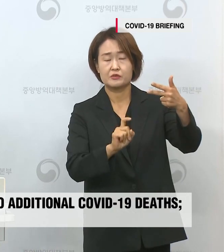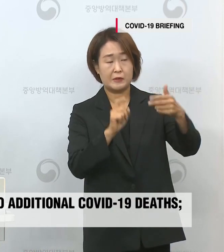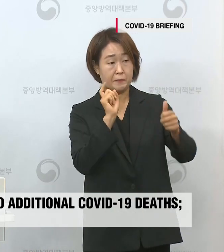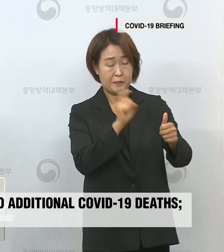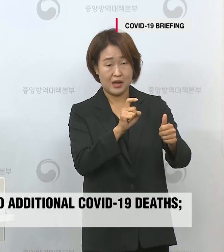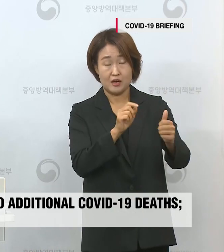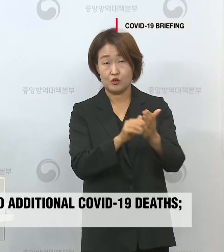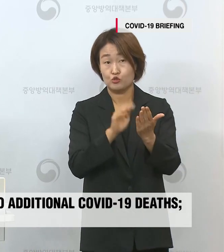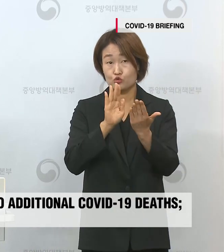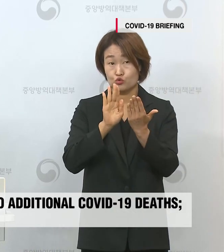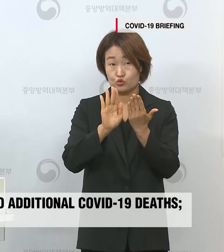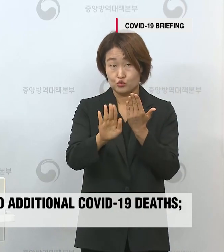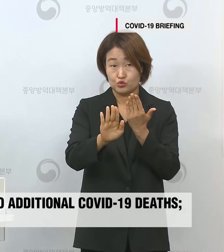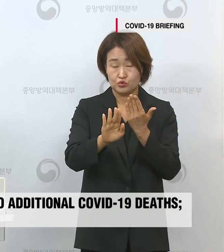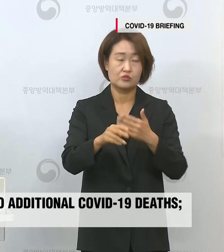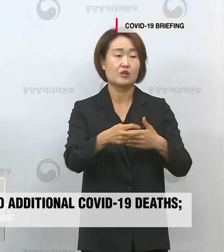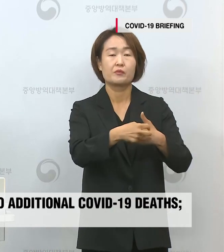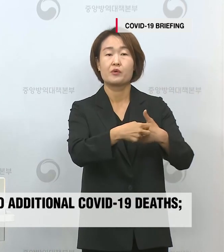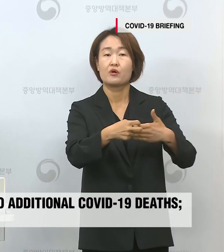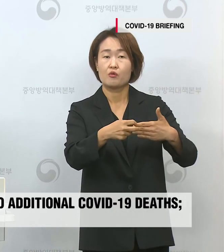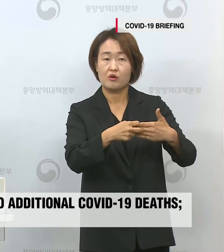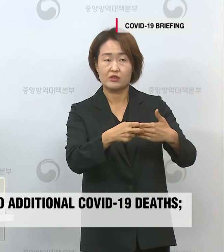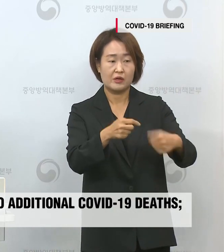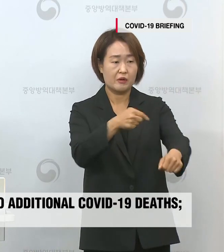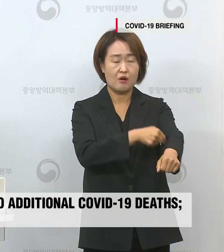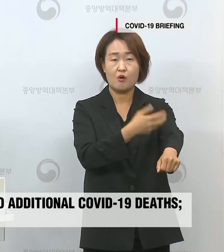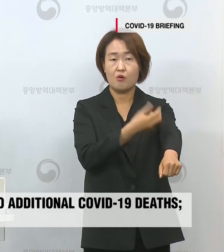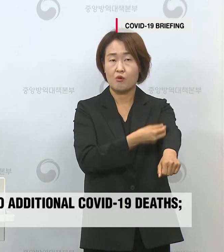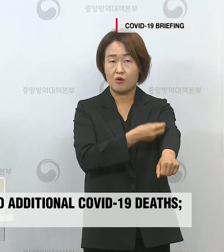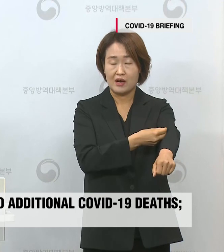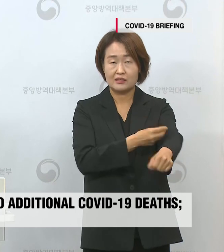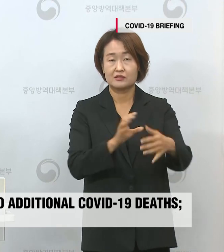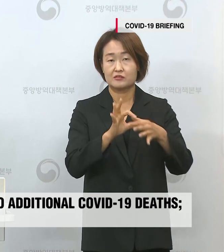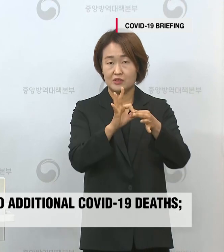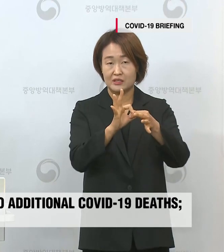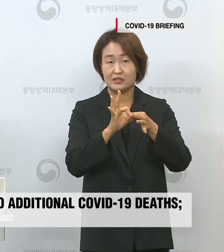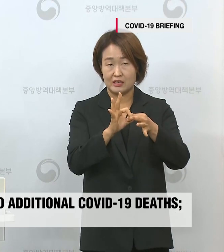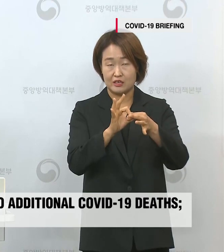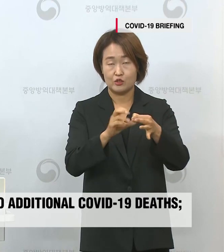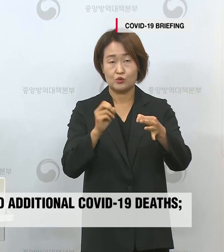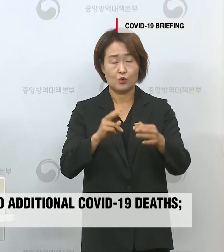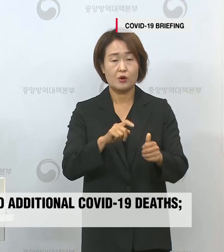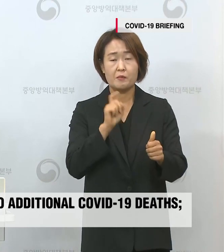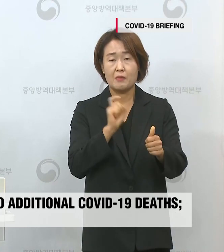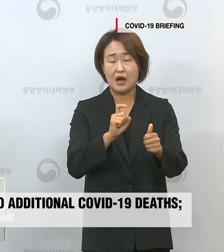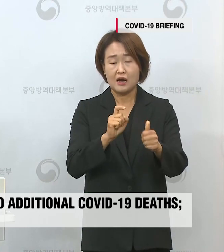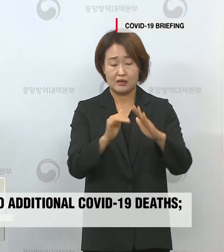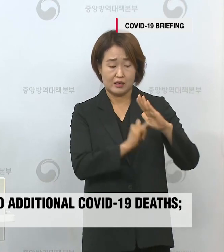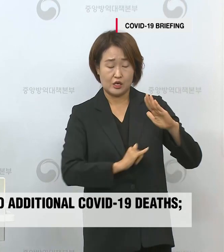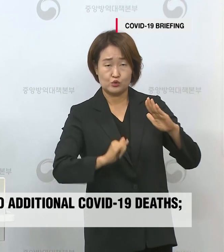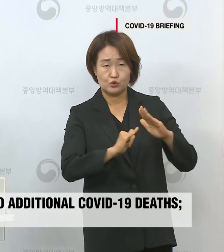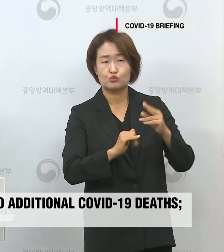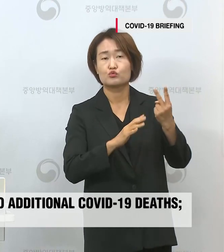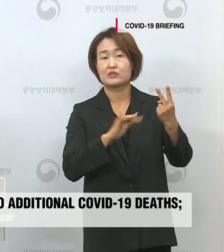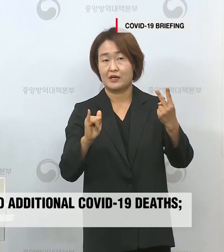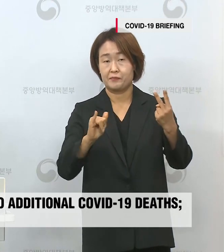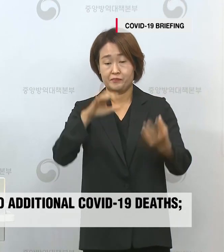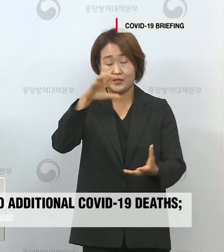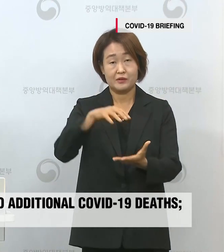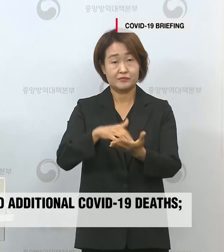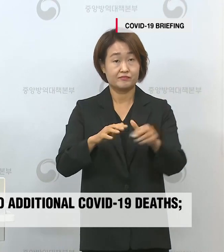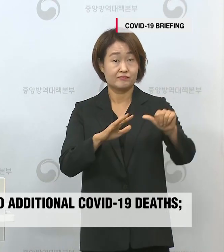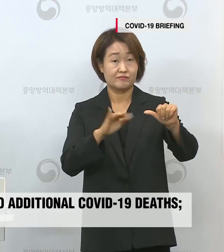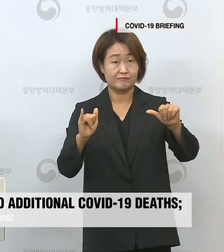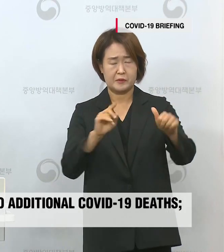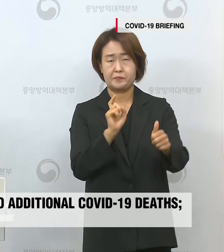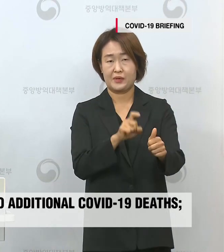have a hospital at the Gyeonggi-do hospital, and we have an index case that has been confirmed, and a